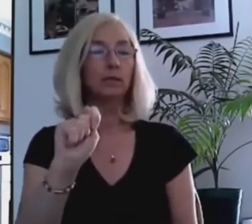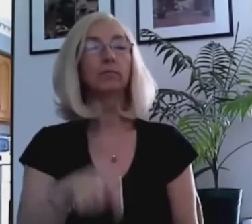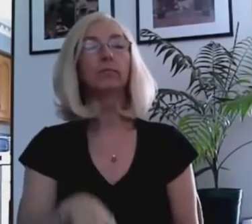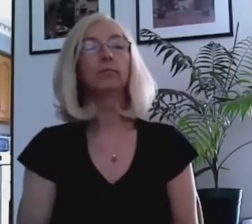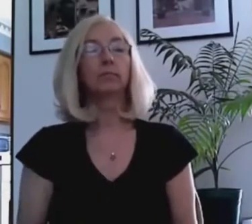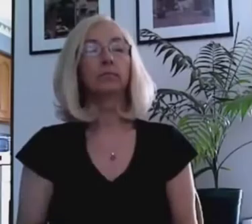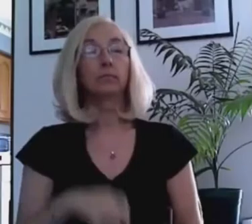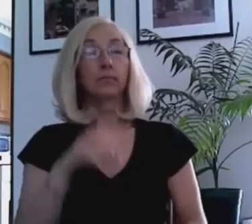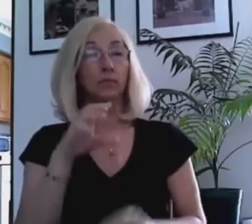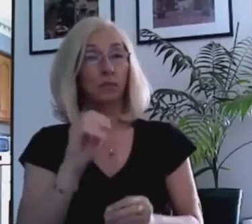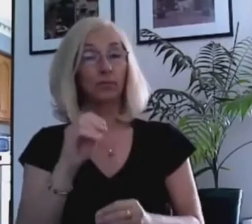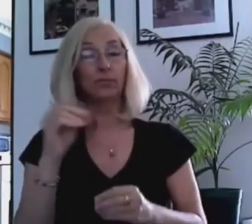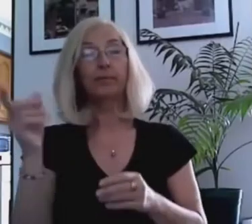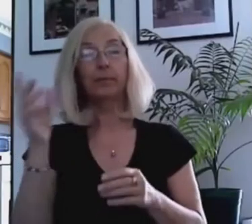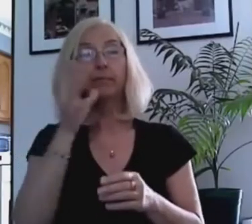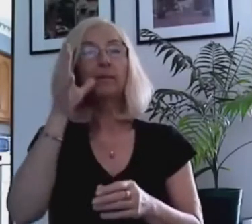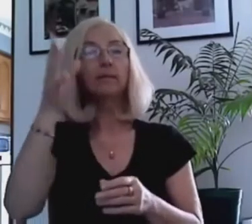day.